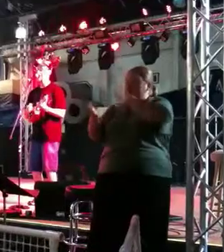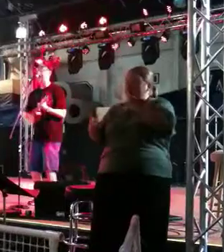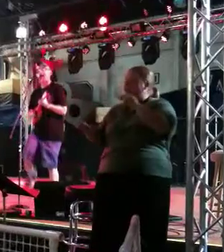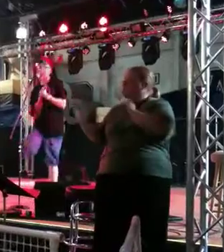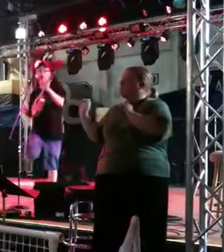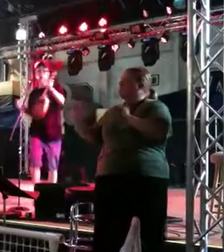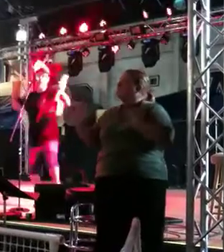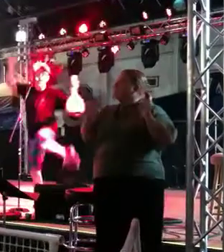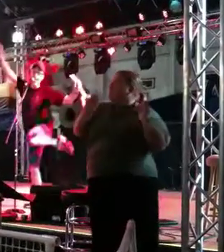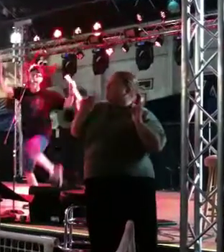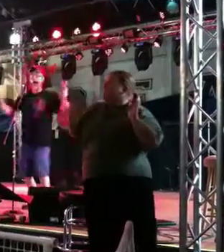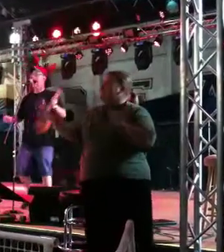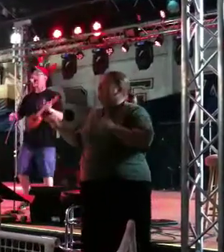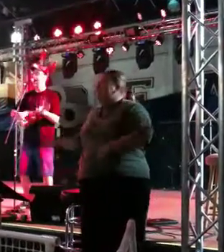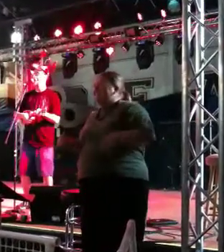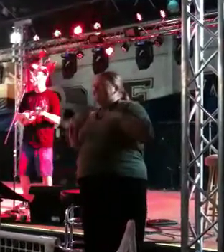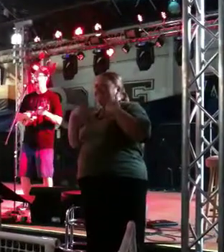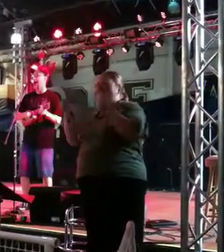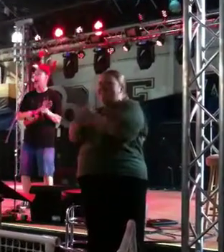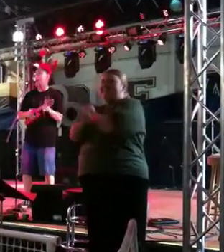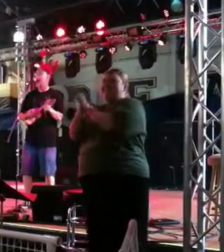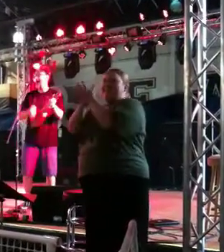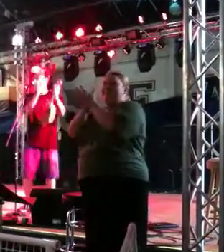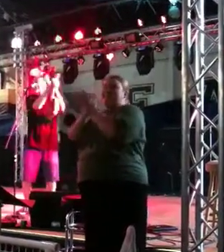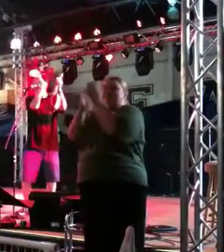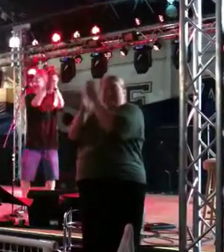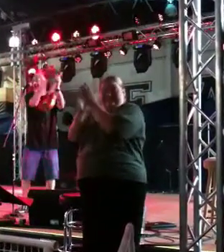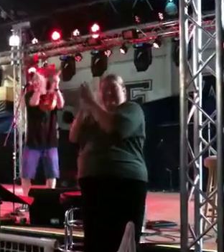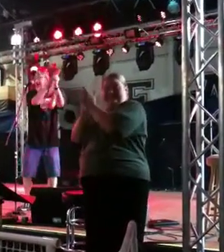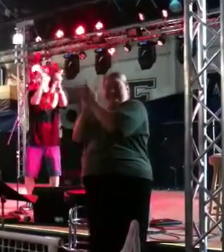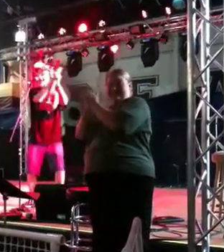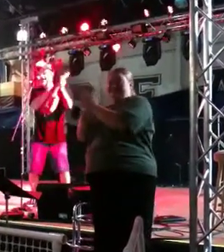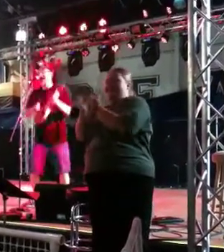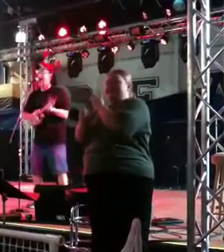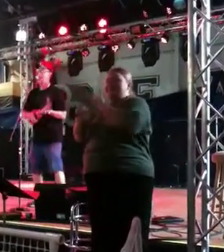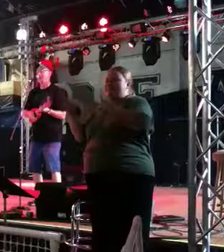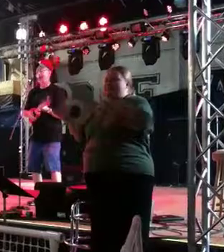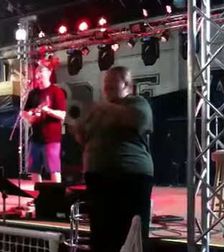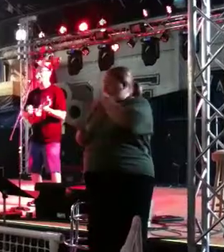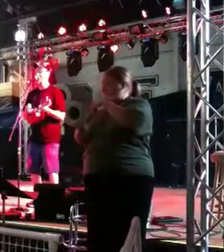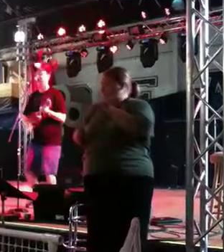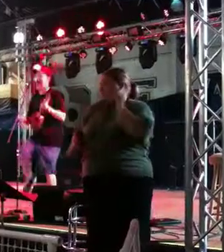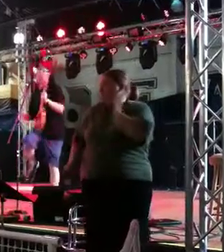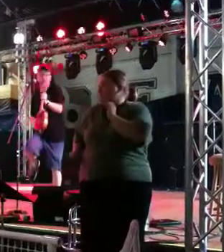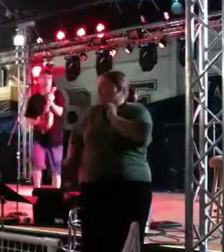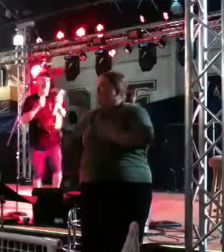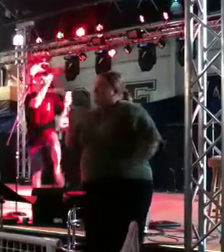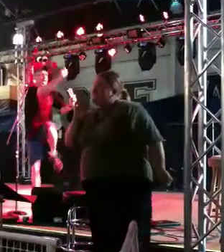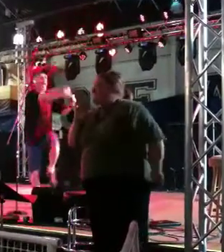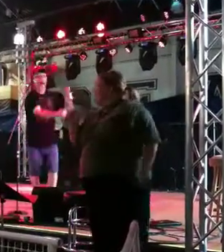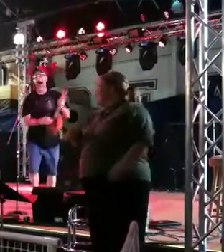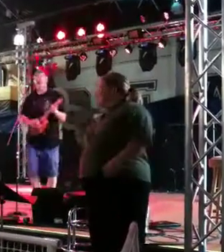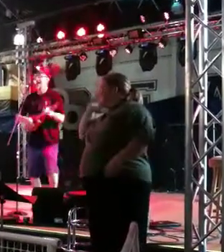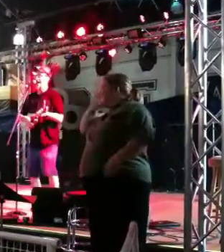Everybody do a dance. Wee-haw! Everybody clap your hands. Everybody do a dance.